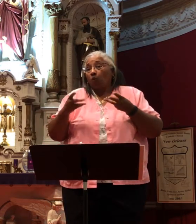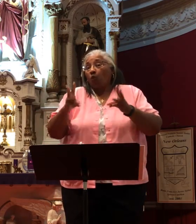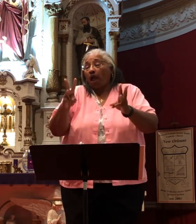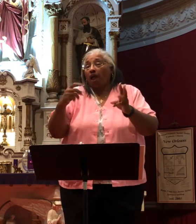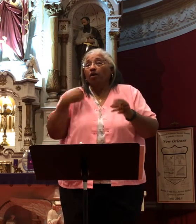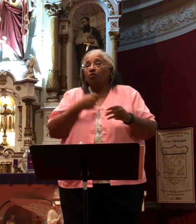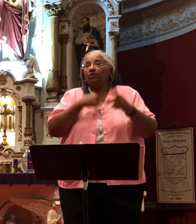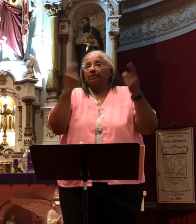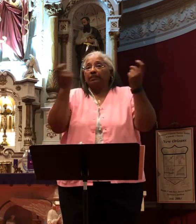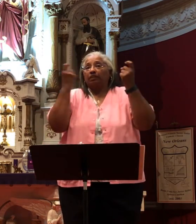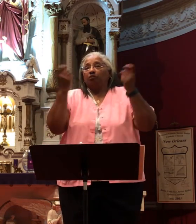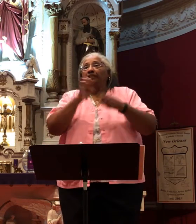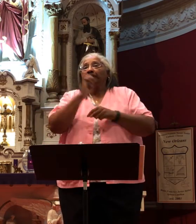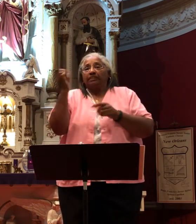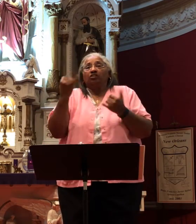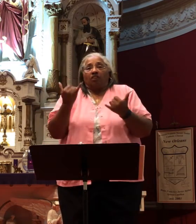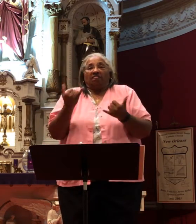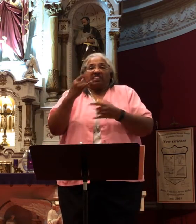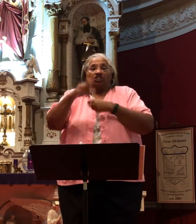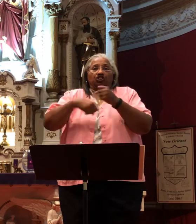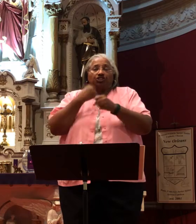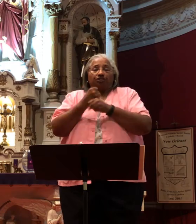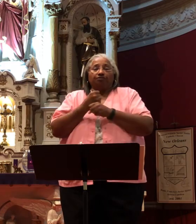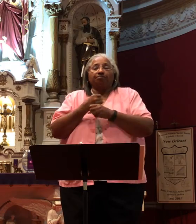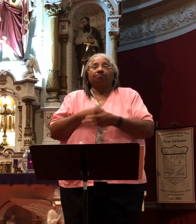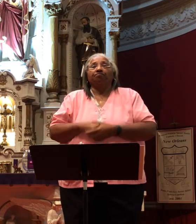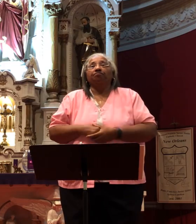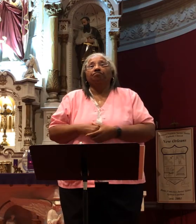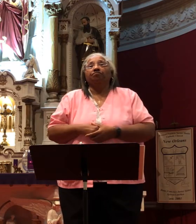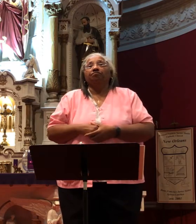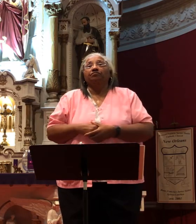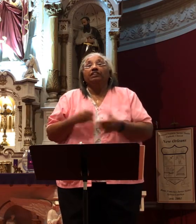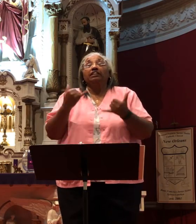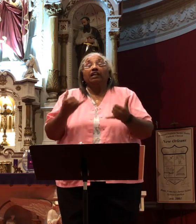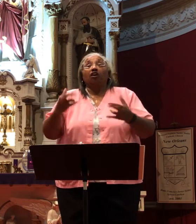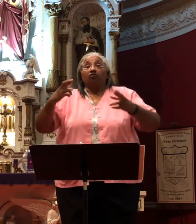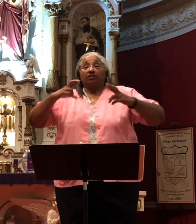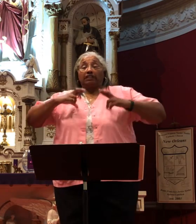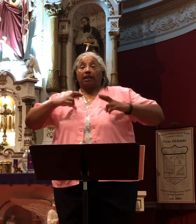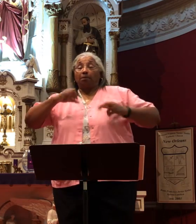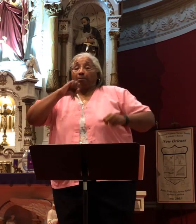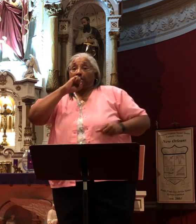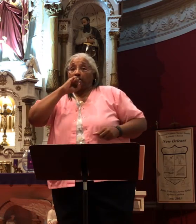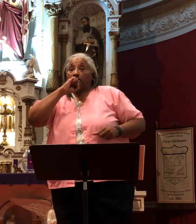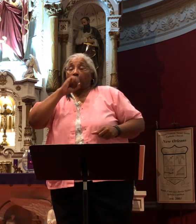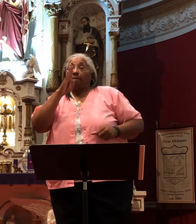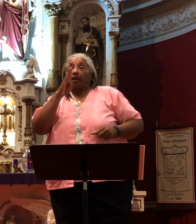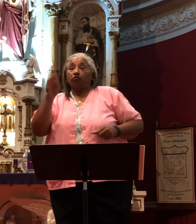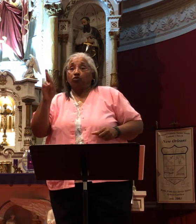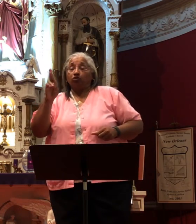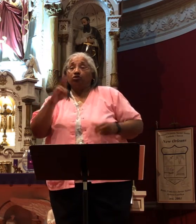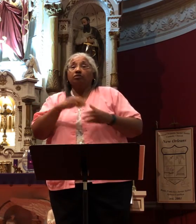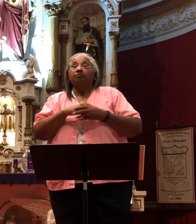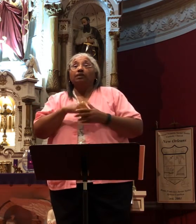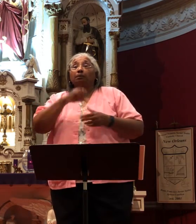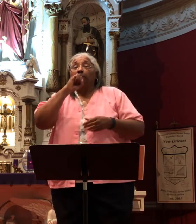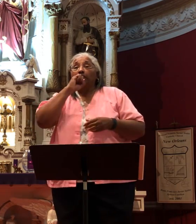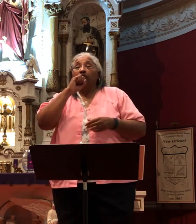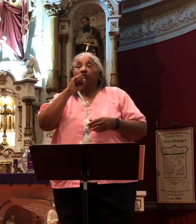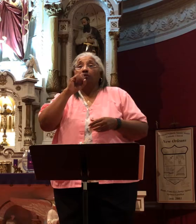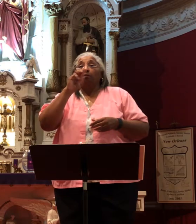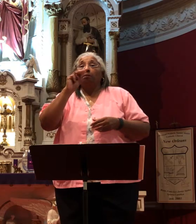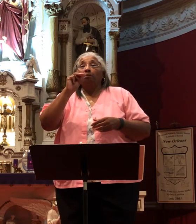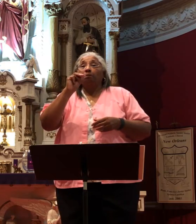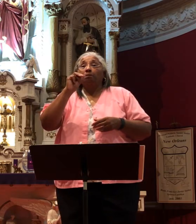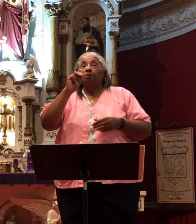us this year. The now retired Bishop of Baton Rouge, Bishop Robert